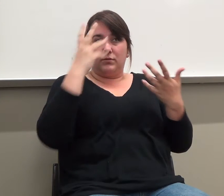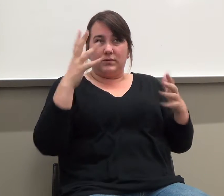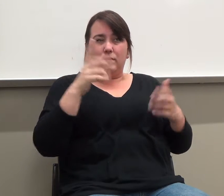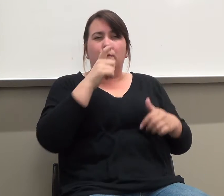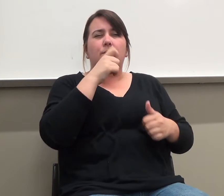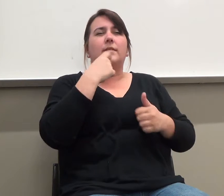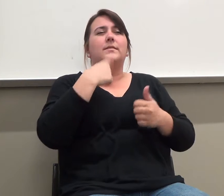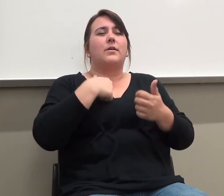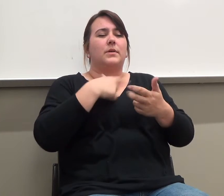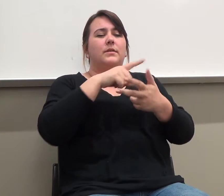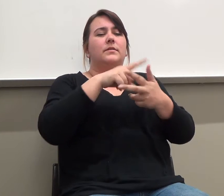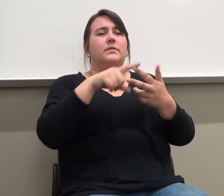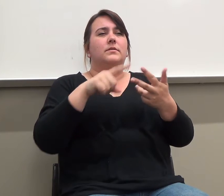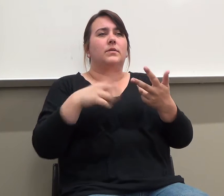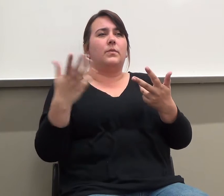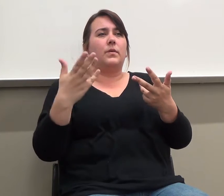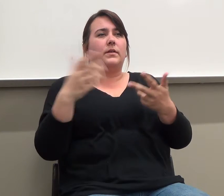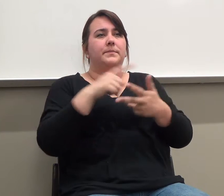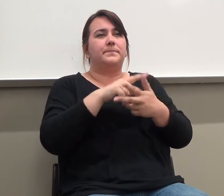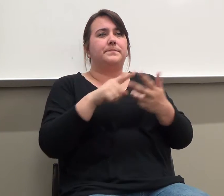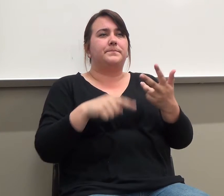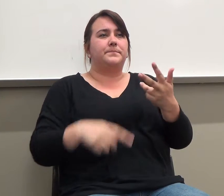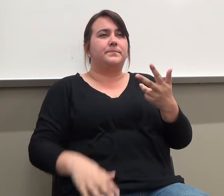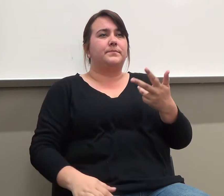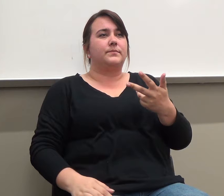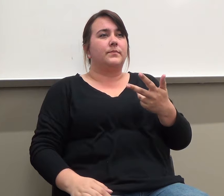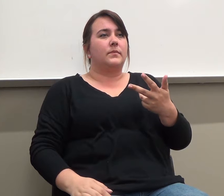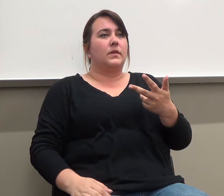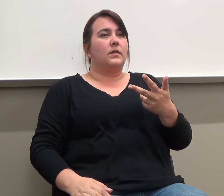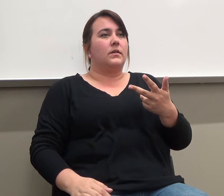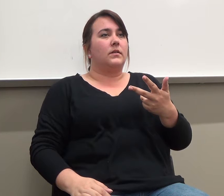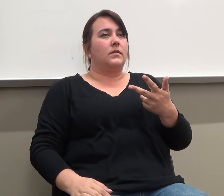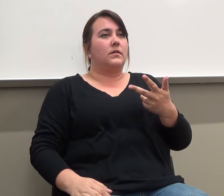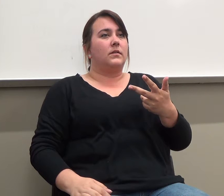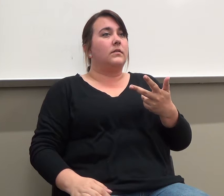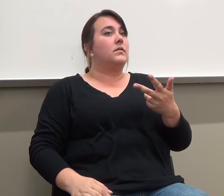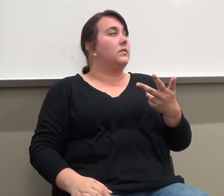tell me what the 3 grammar lessons were that we've already done? What was the first one we did?